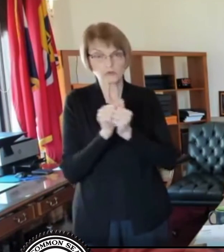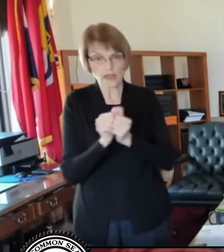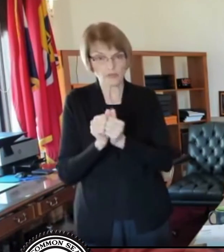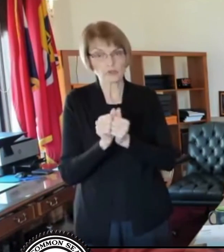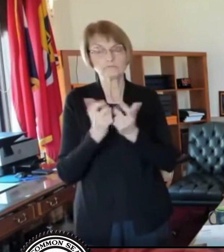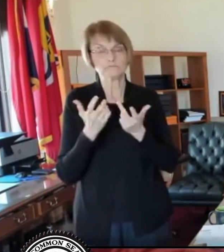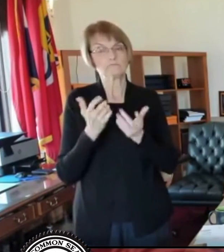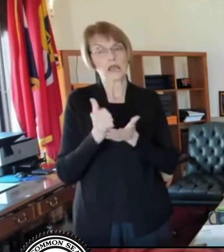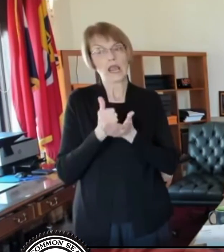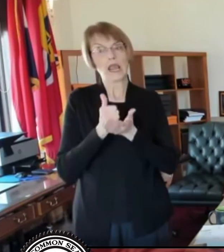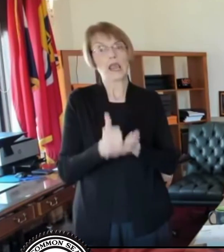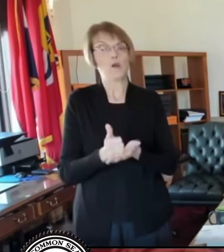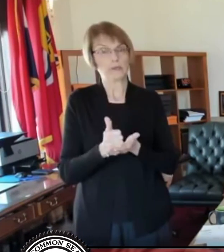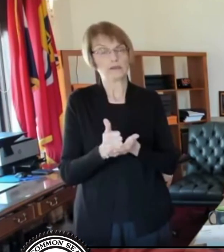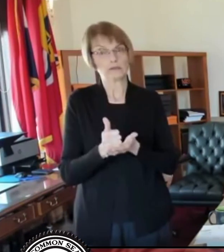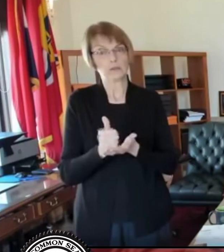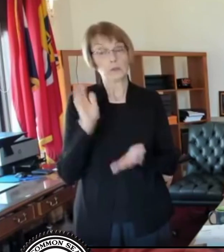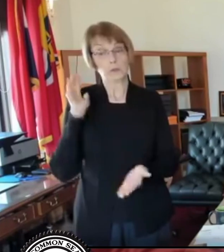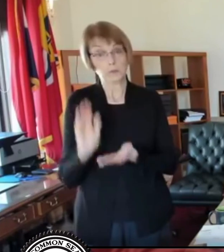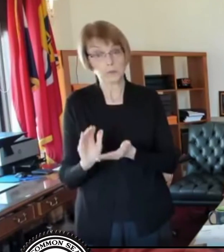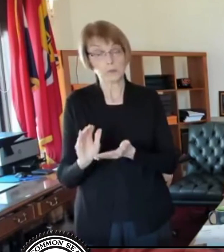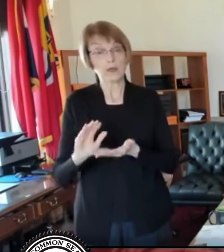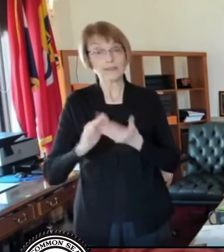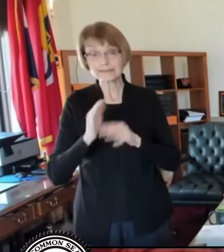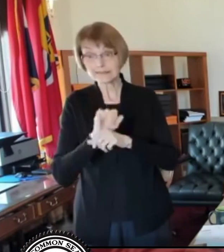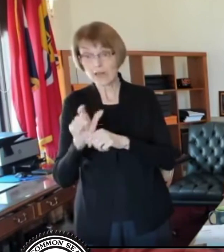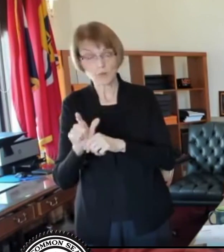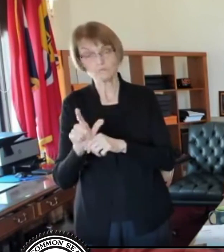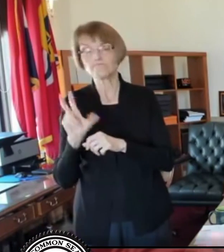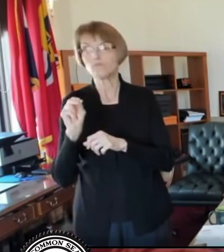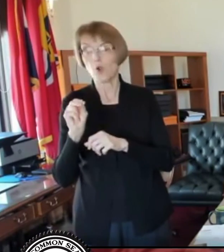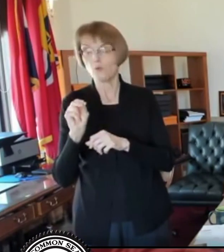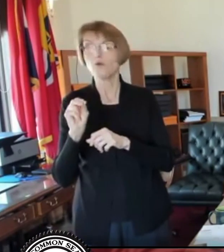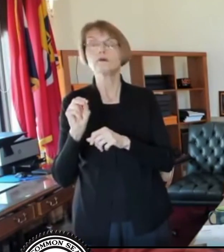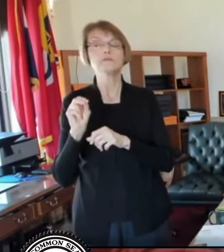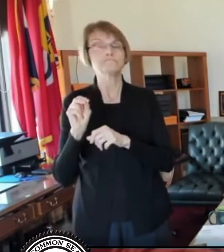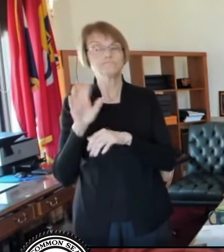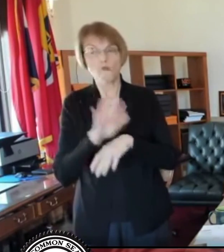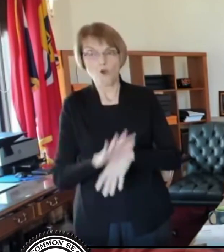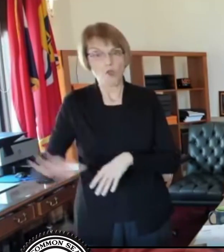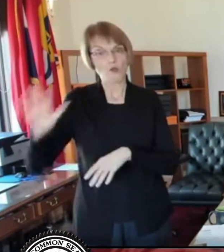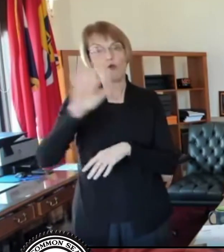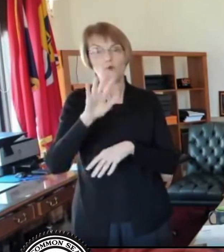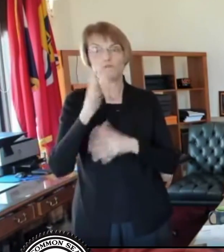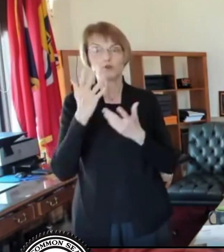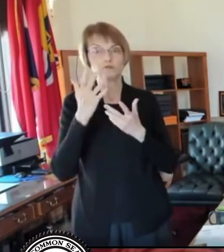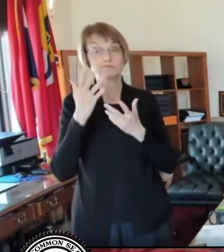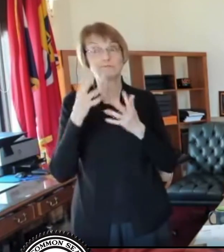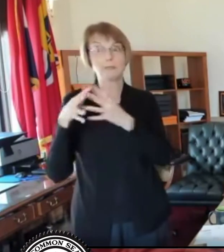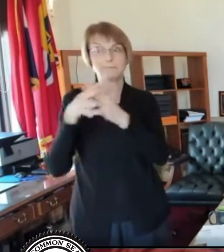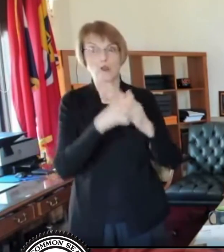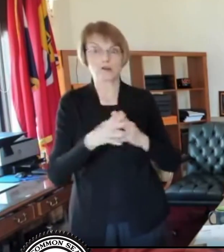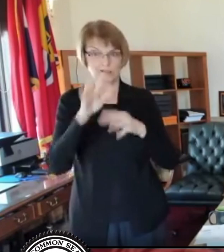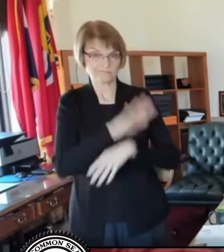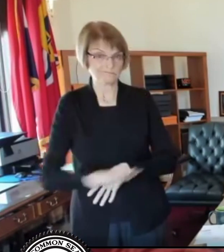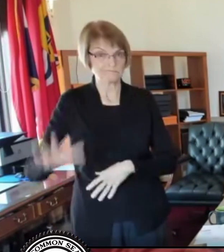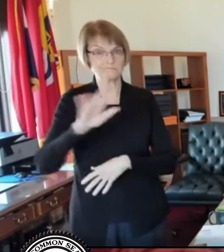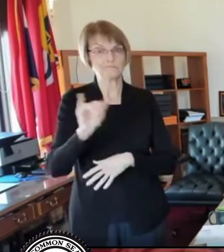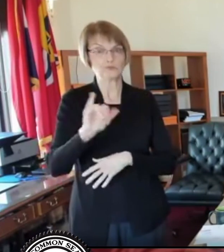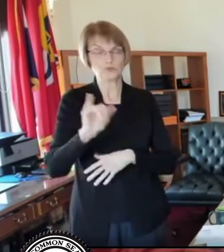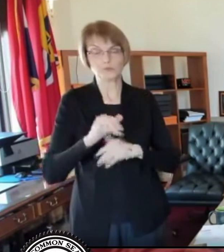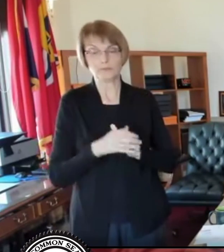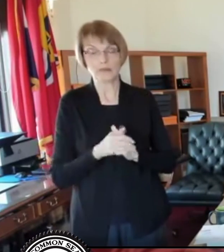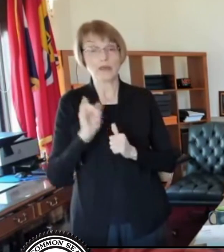are helping dramatically, not just in the city of St. Louis, but all across the region and frankly across the country. So